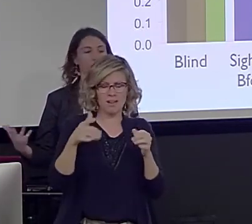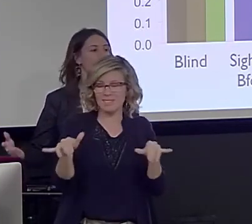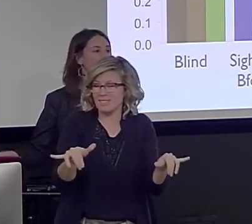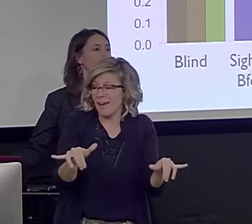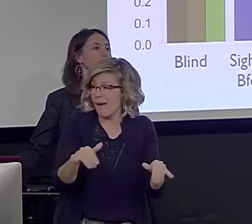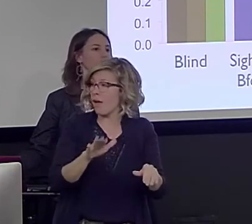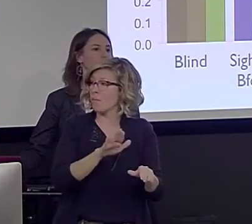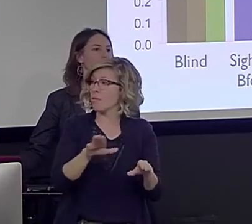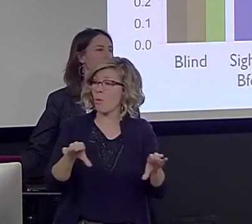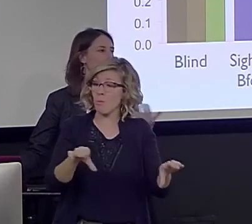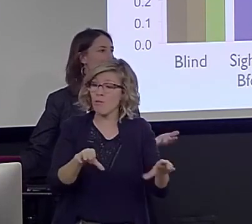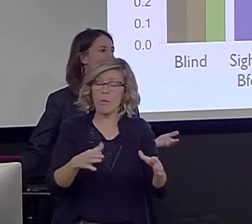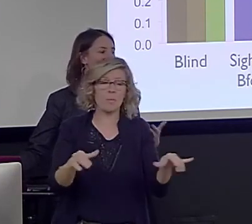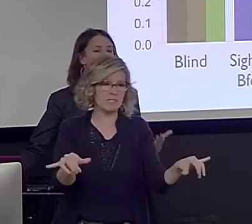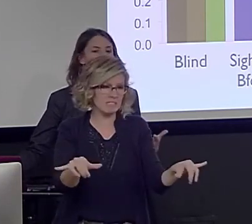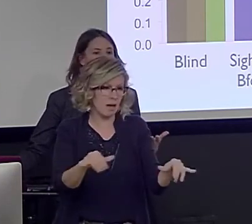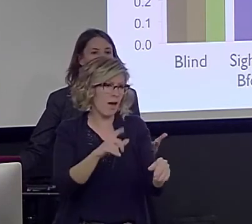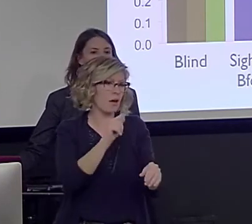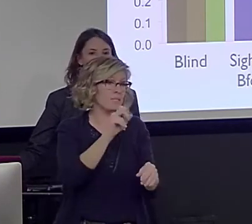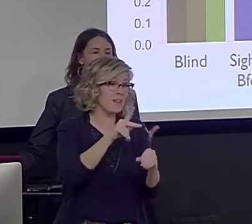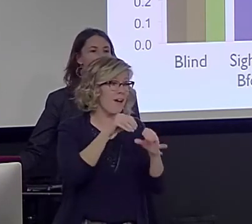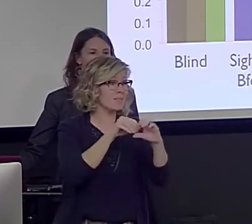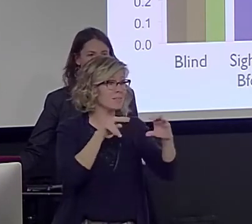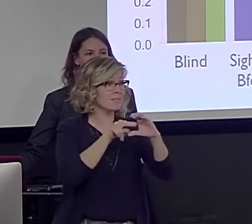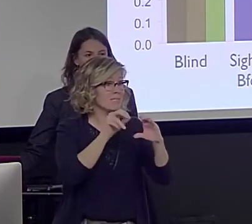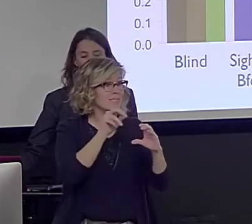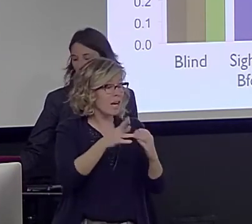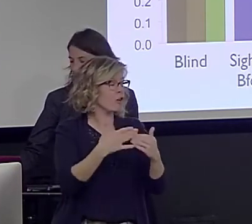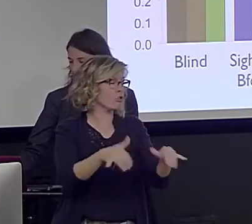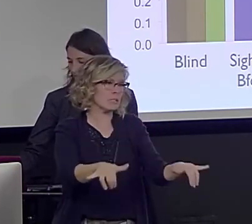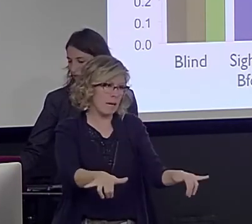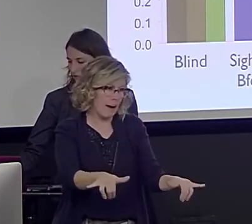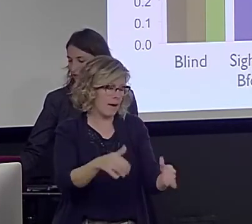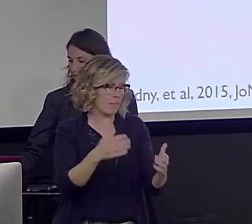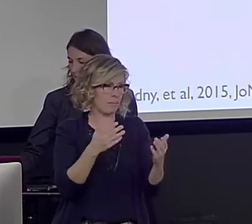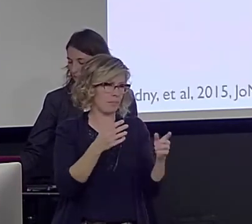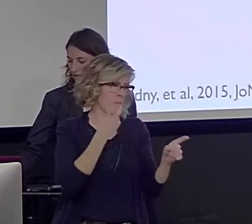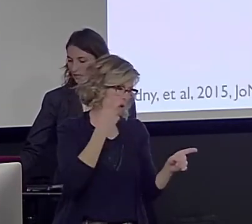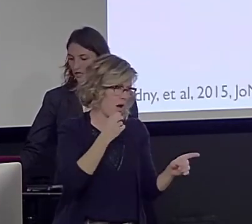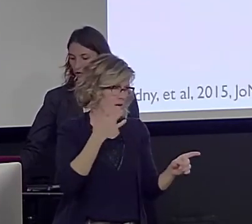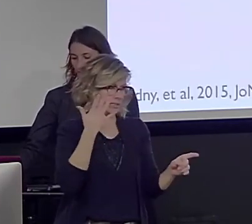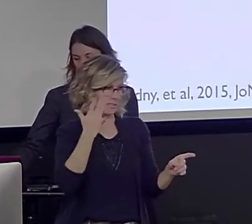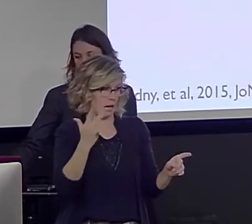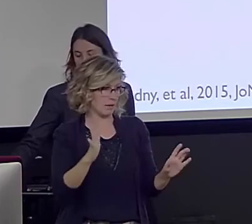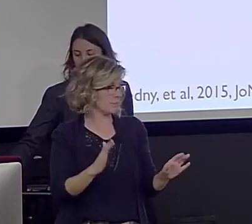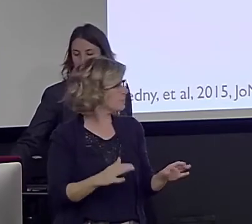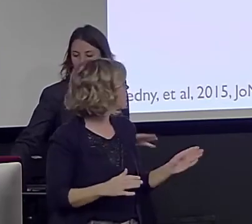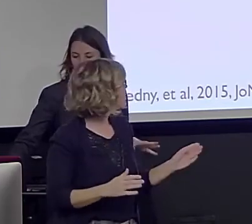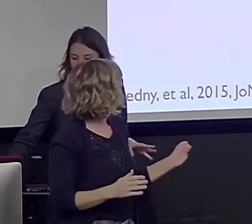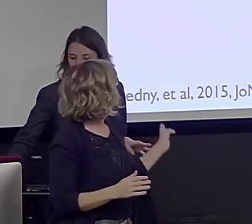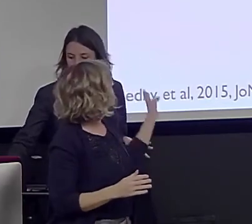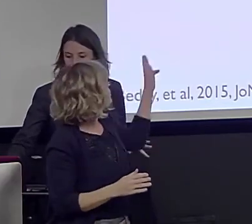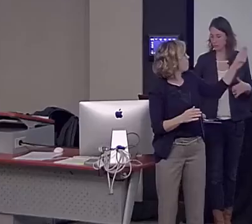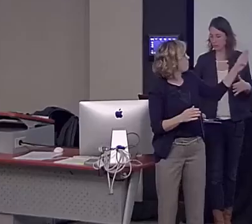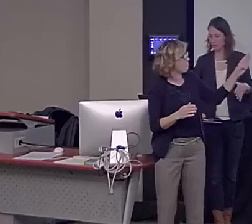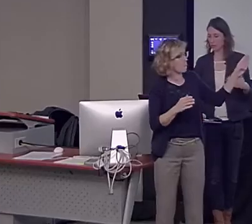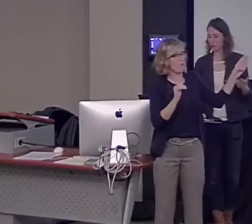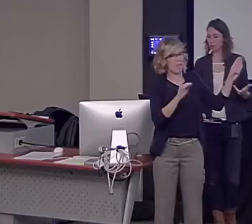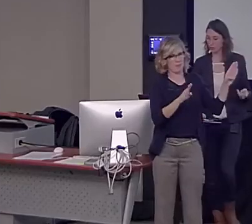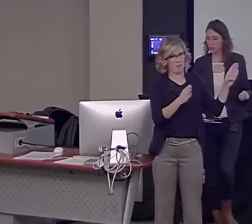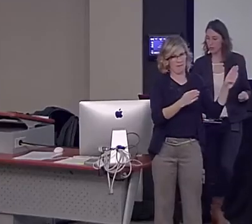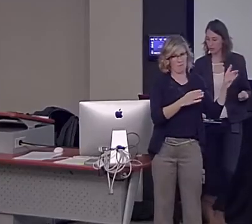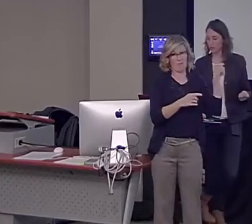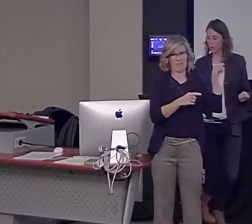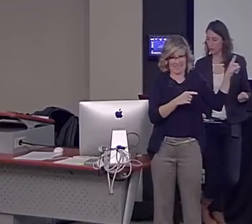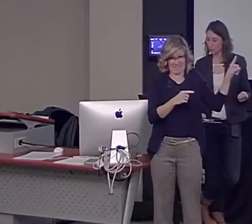also their performance on the task in the scanner is indistinguishable from the sighted kids. Okay, so these are date responses